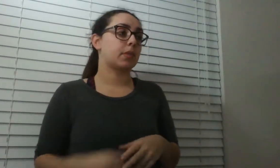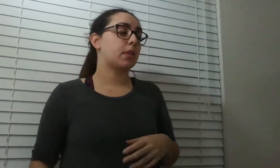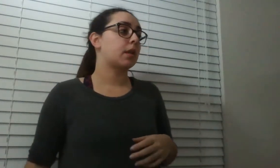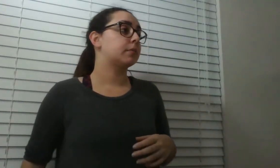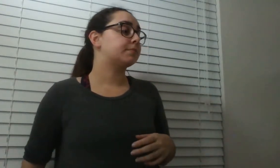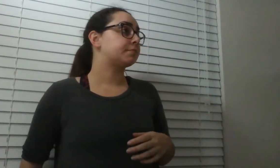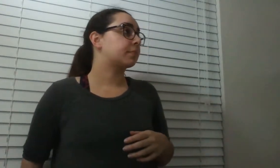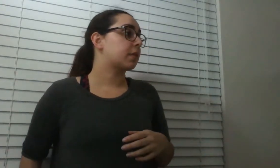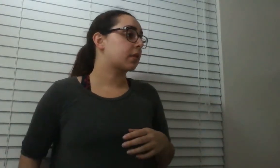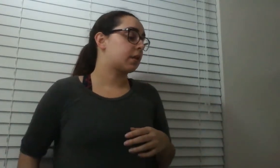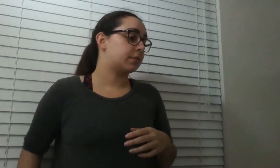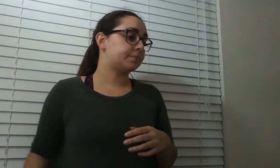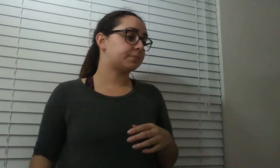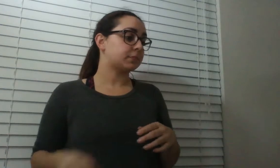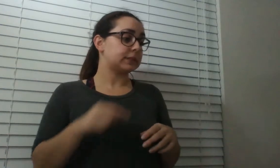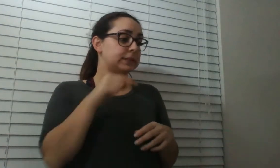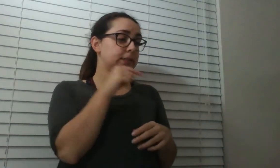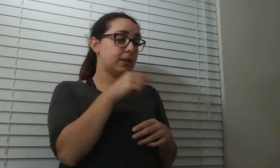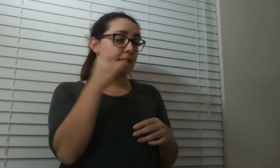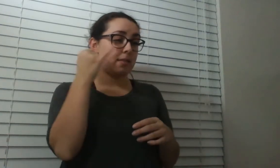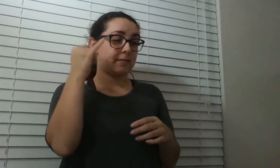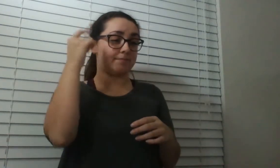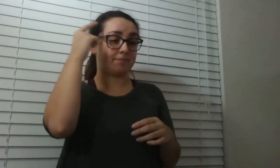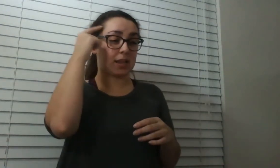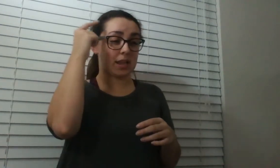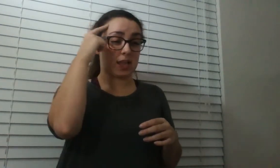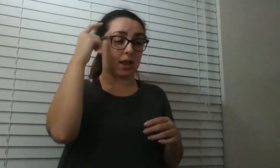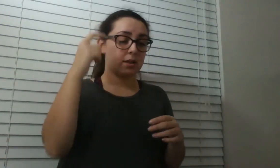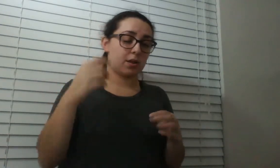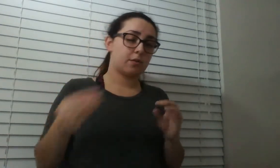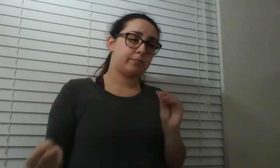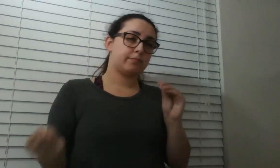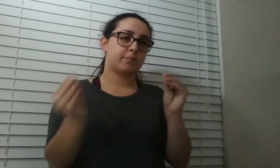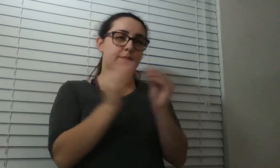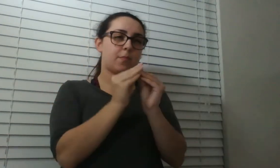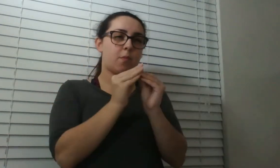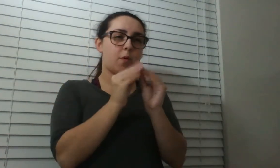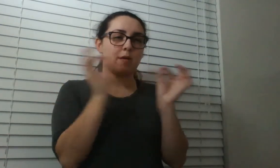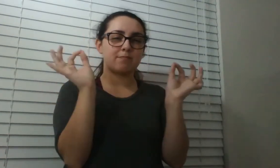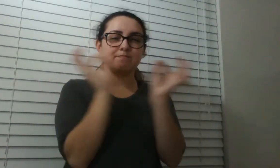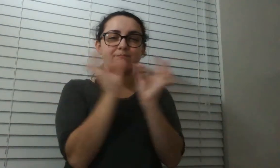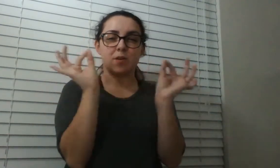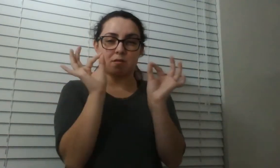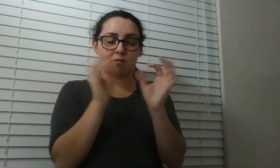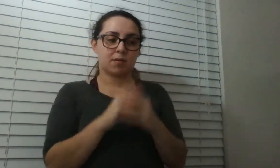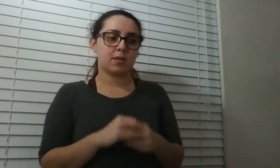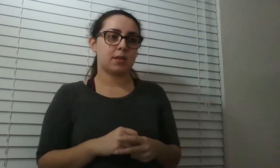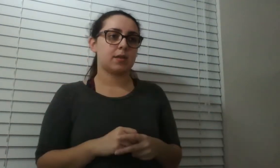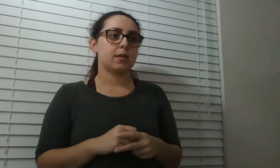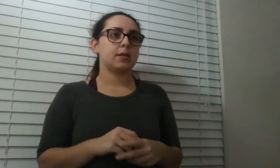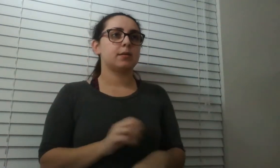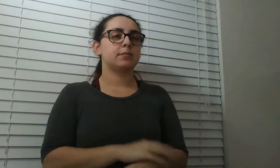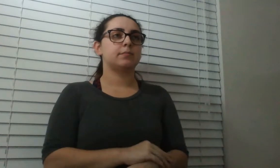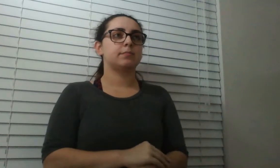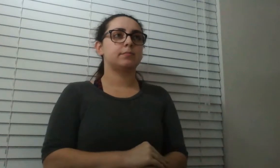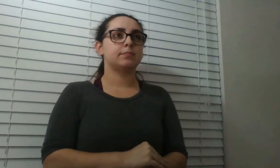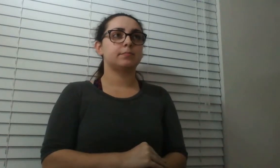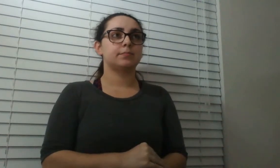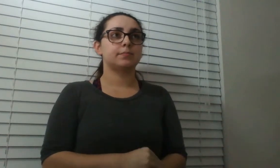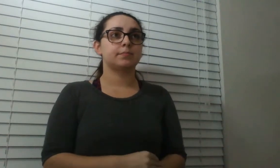So they would demand much more for their mug. Keep in mind, they've only spent 1 minute with this mug. But somehow, over